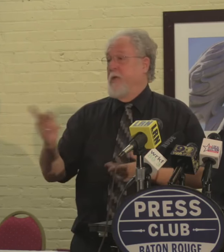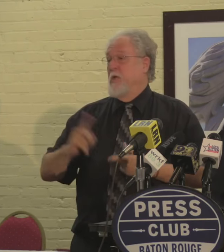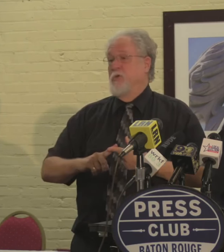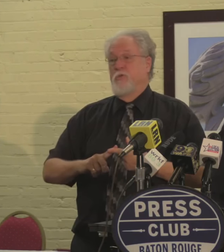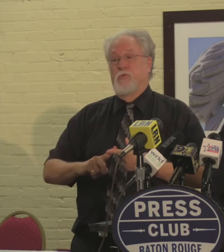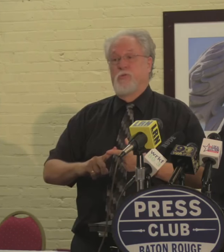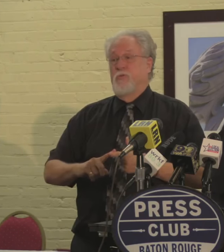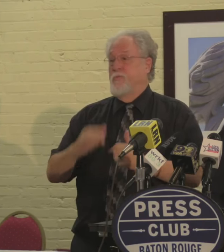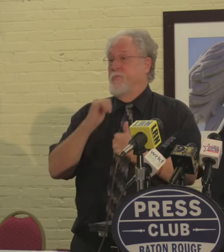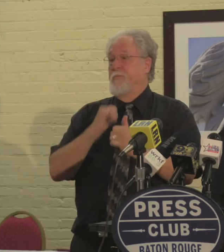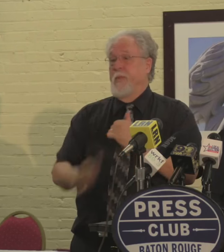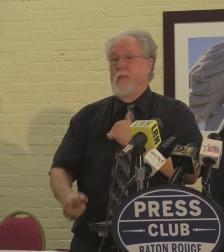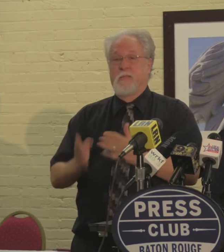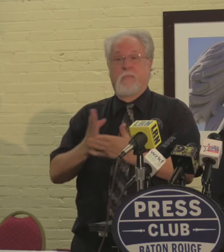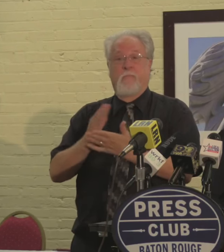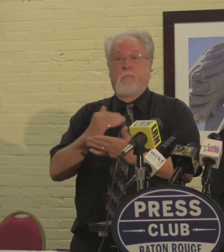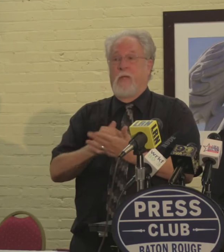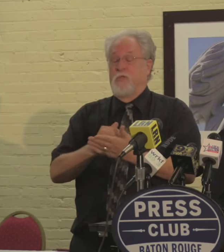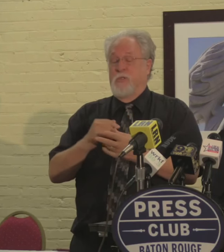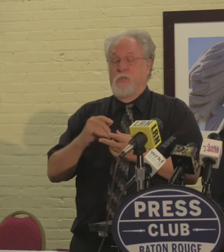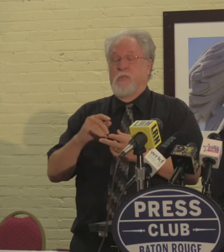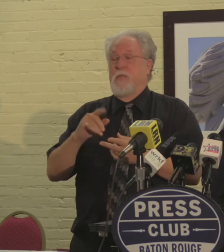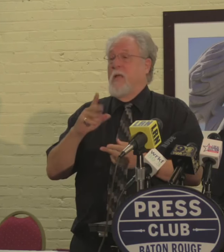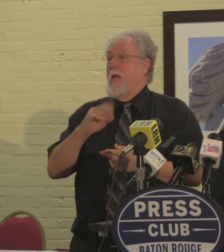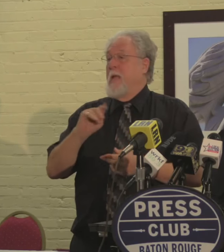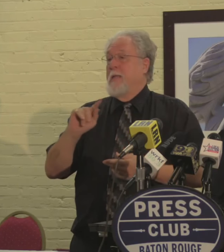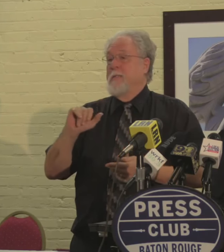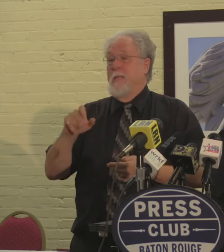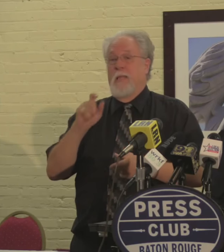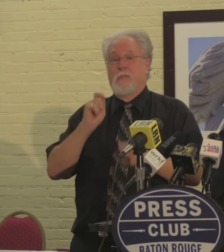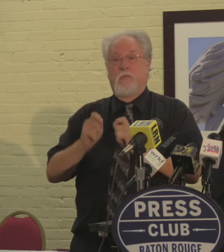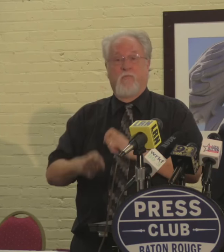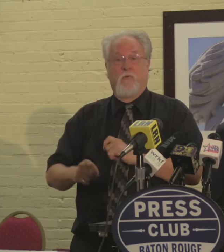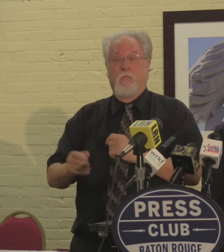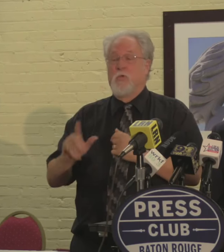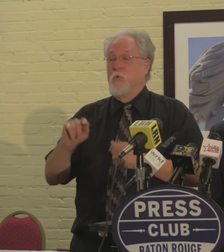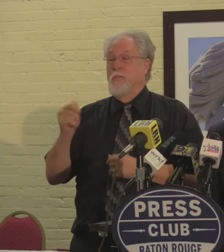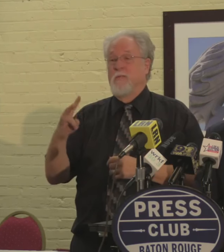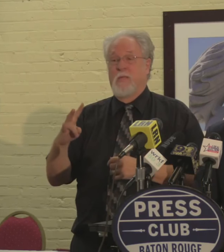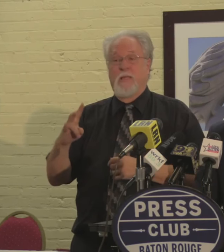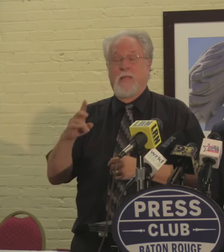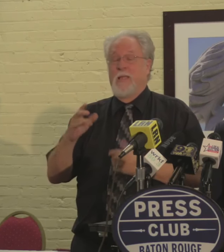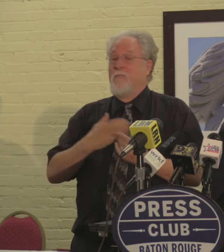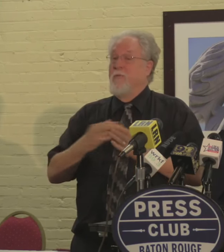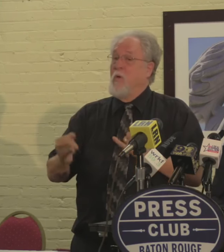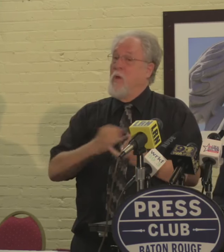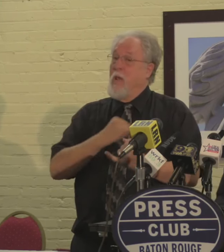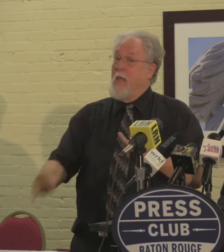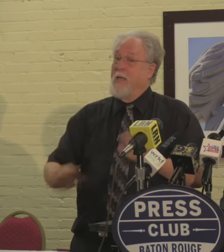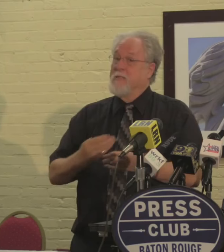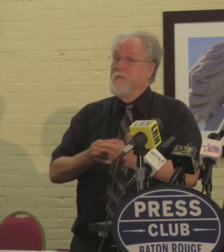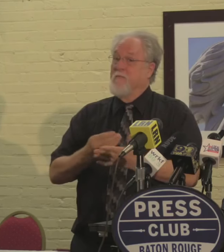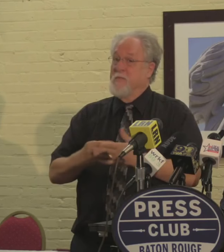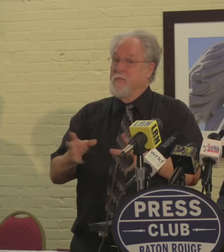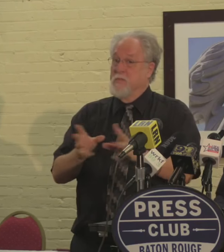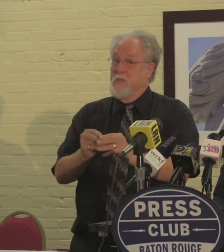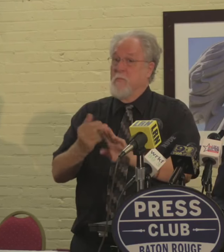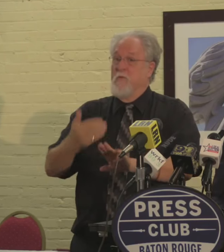enact budget and tax reform in 2017, even though that was the last fiscal session before the fiscal